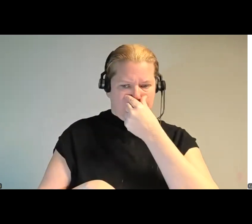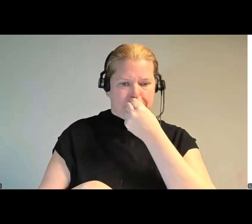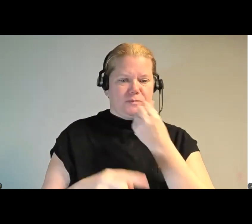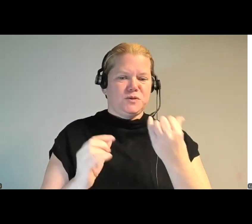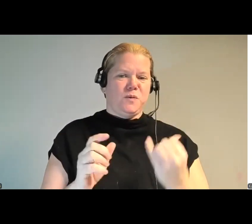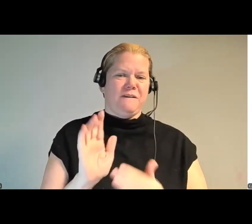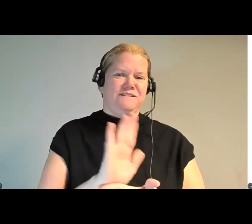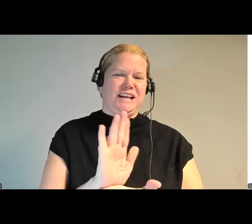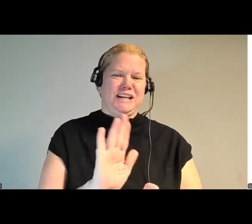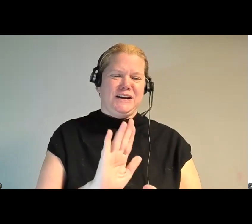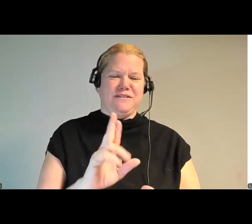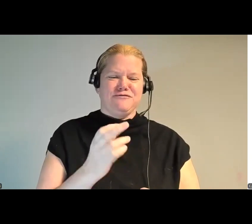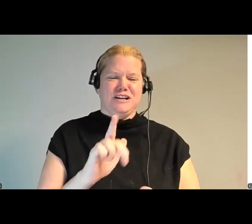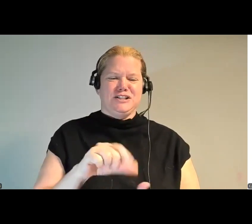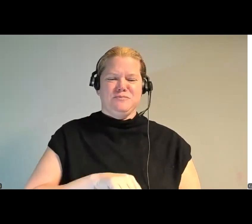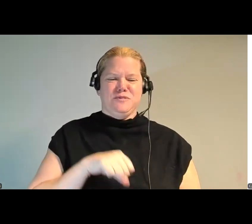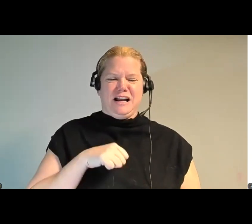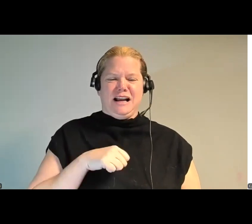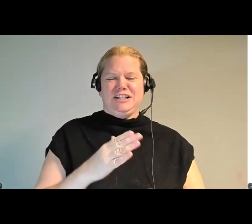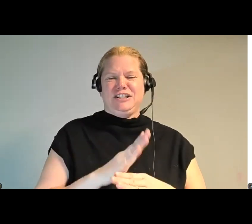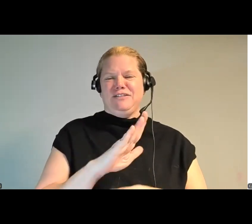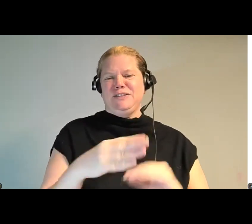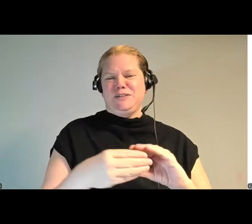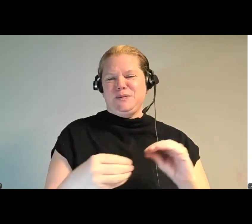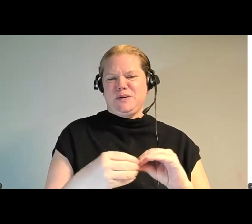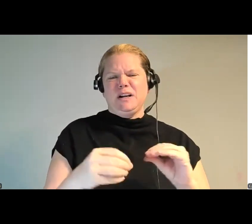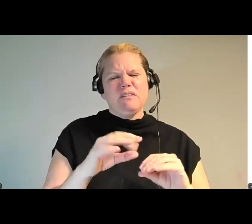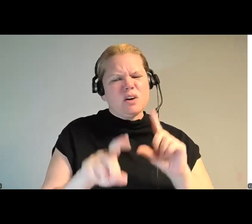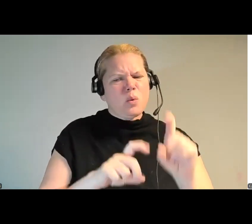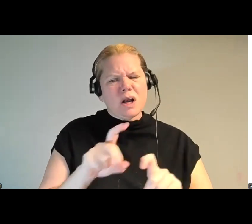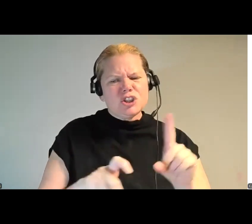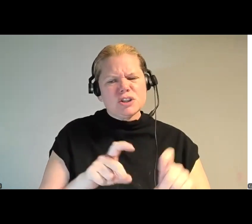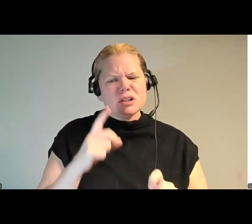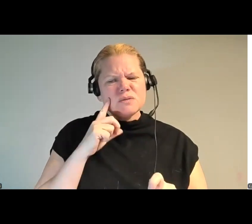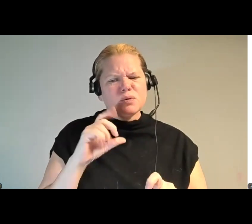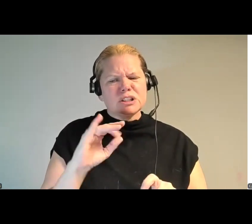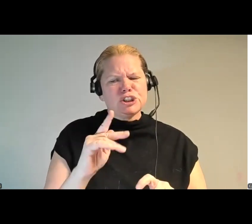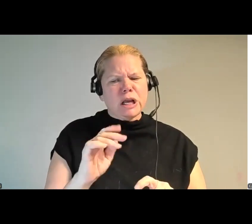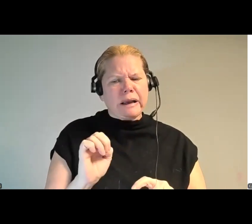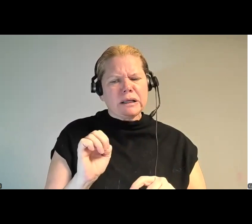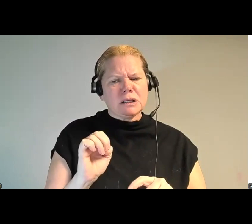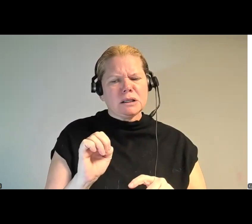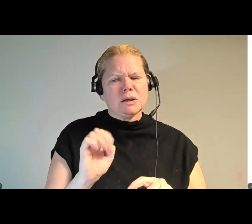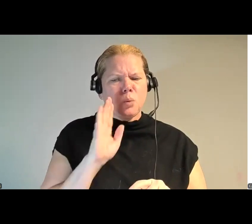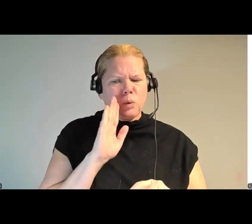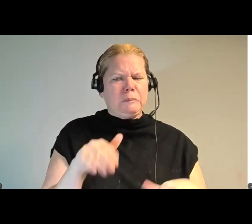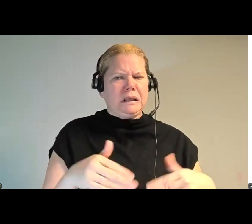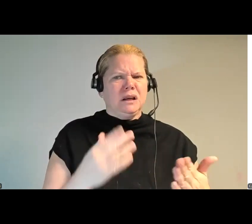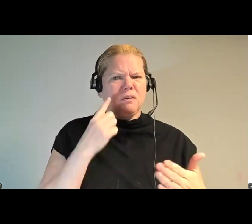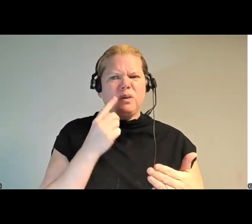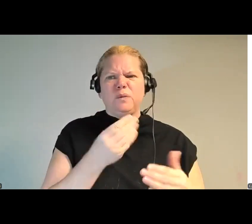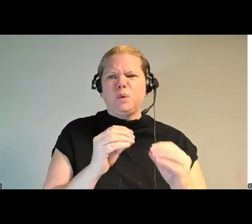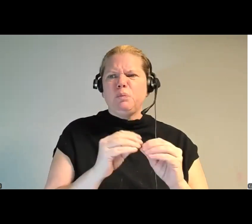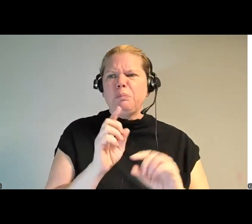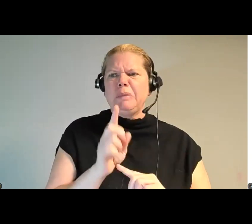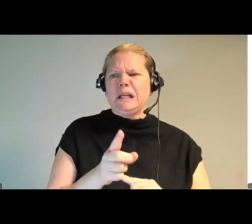video of Rachel Pride sharing her story. If people have questions for Jackie, she'll be here for maybe a couple more